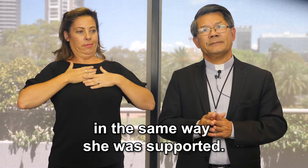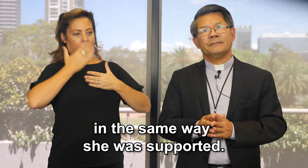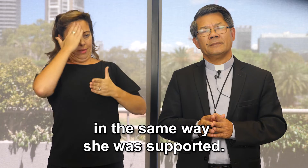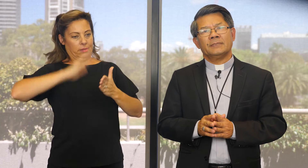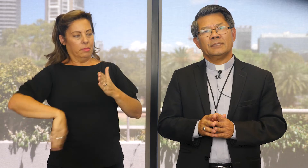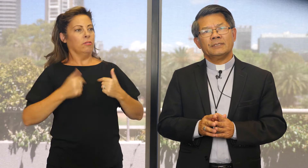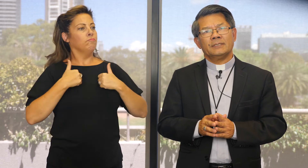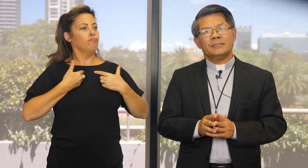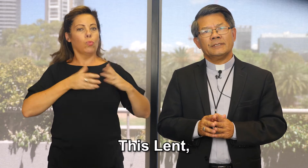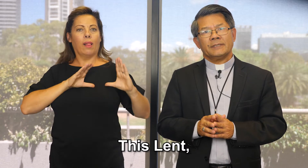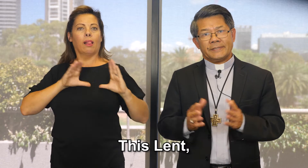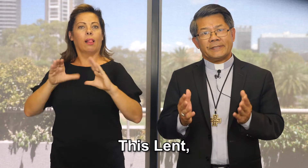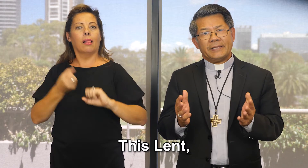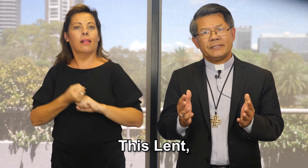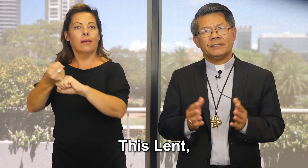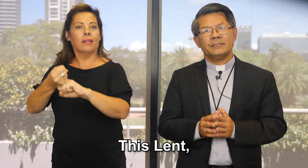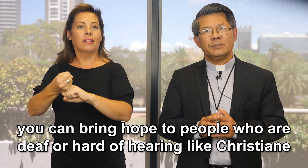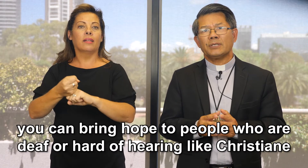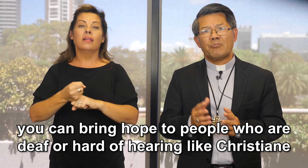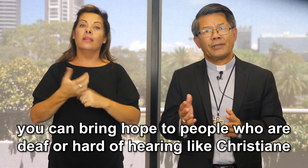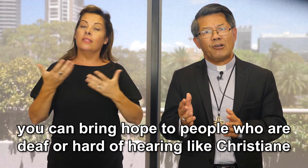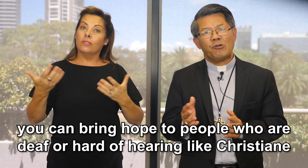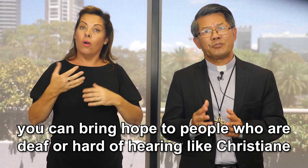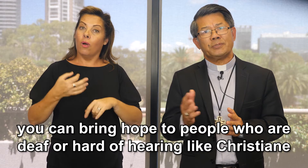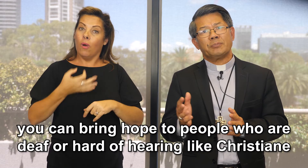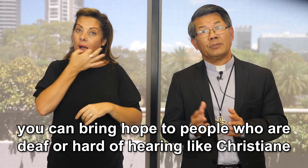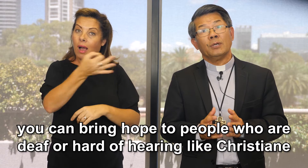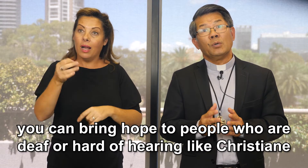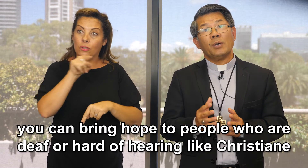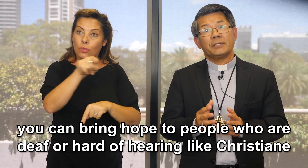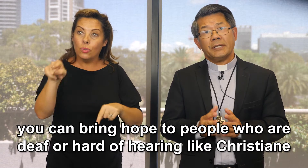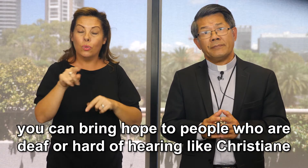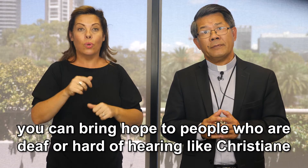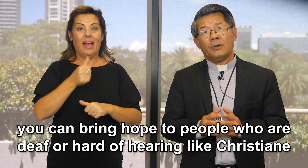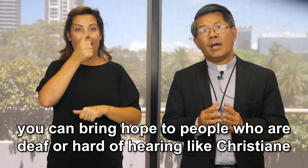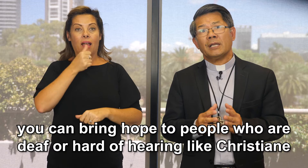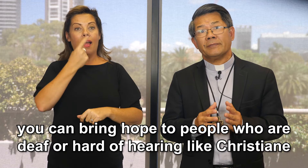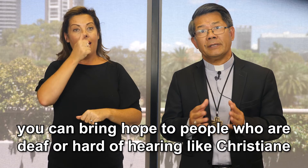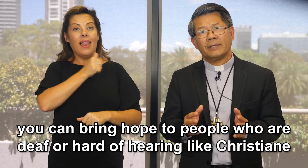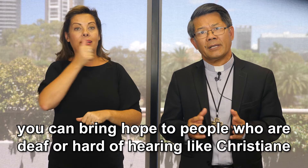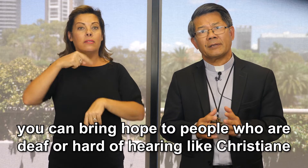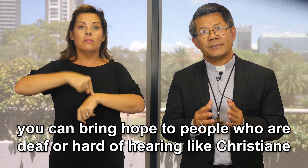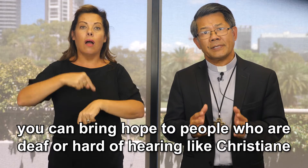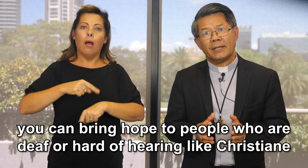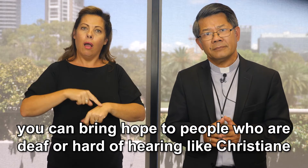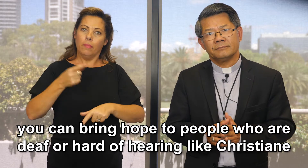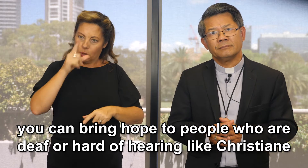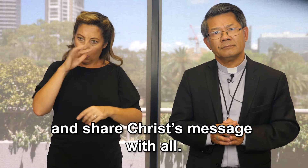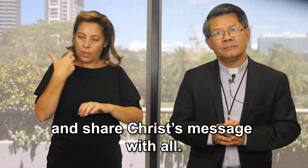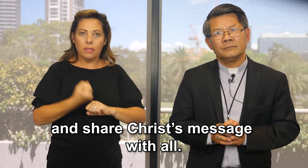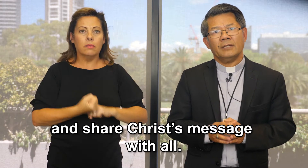supported. This Lent, you can bring hope to people who are deaf or hard of hearing like